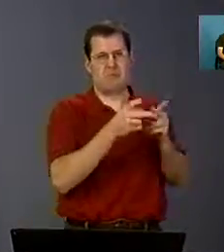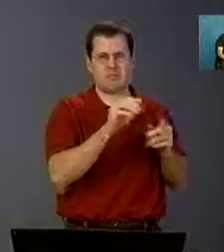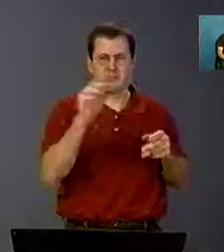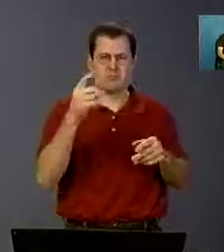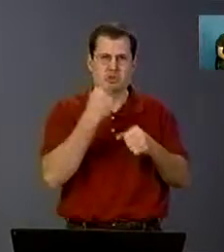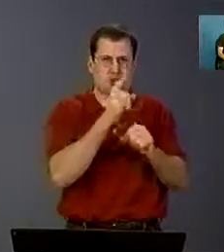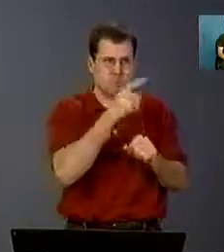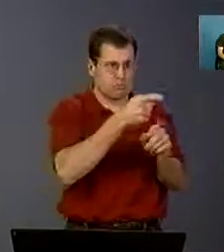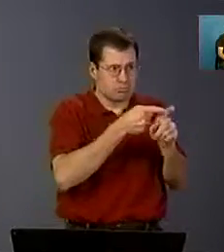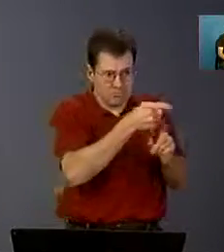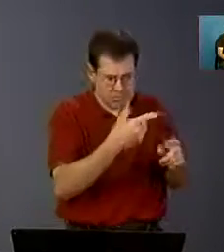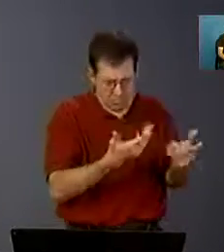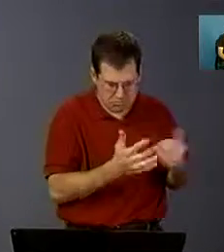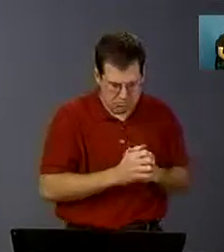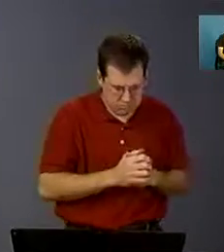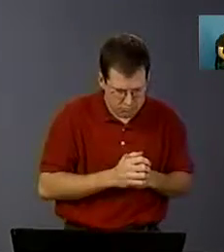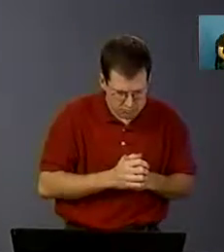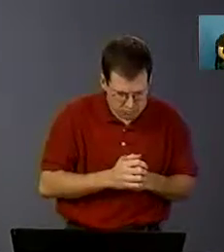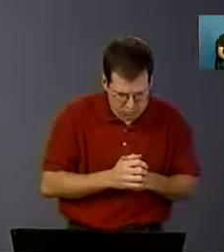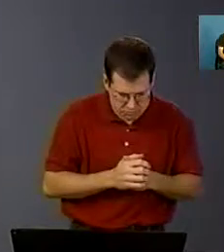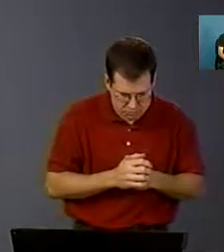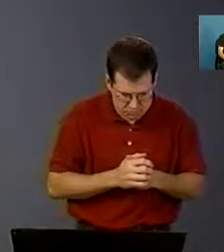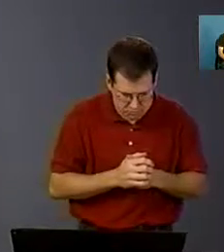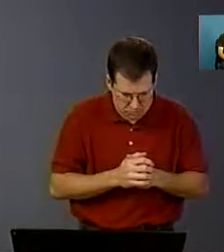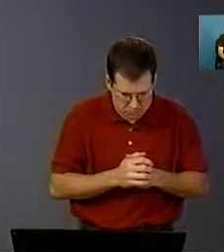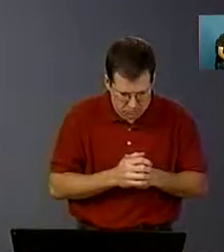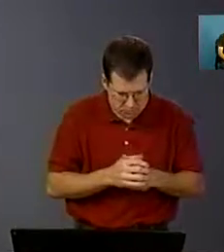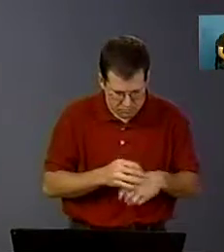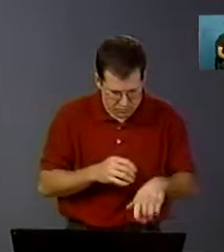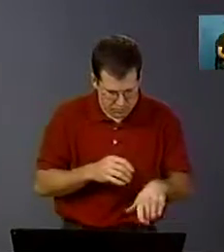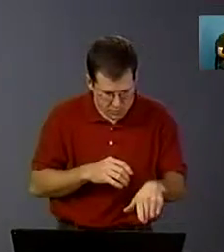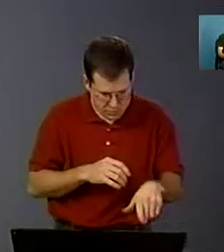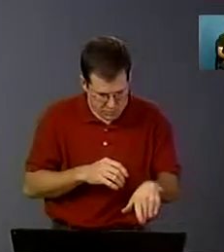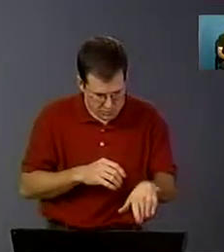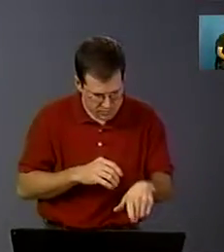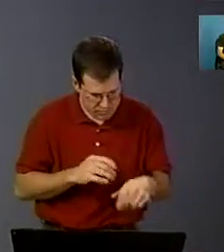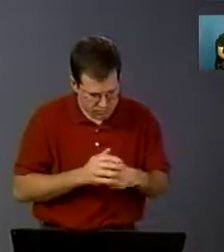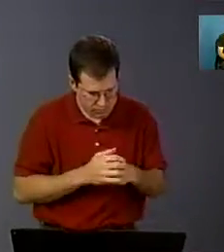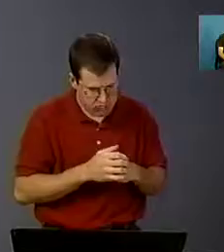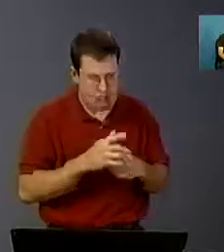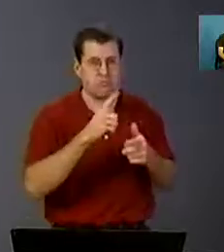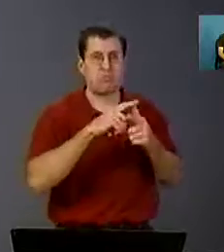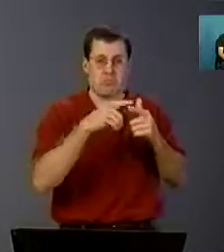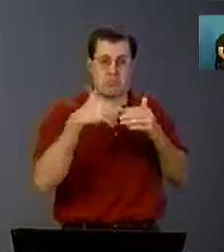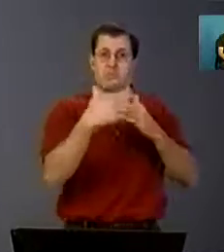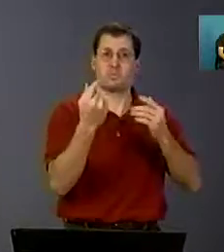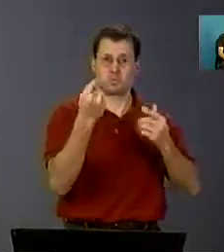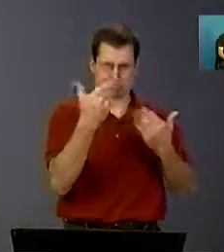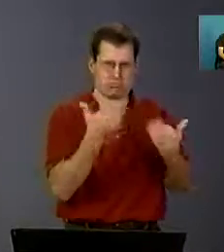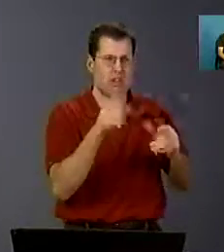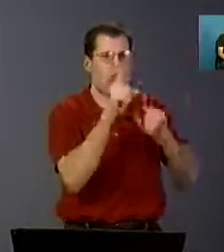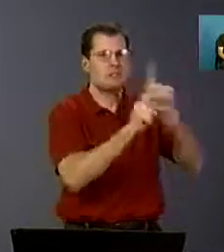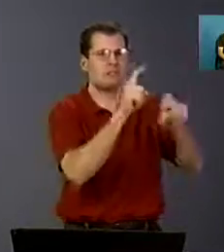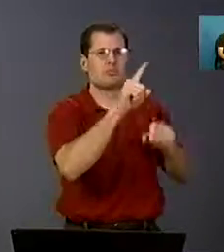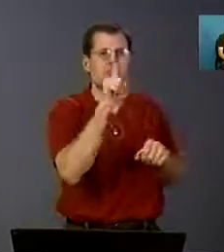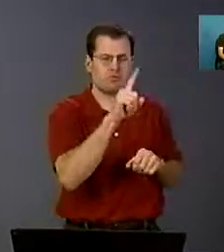Make sure you go to a mechanic who knows a lot about your car. Like, for example, if I took a BMW in and noticed that they did a lot of